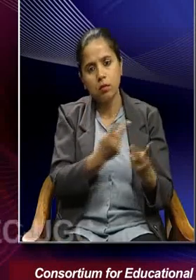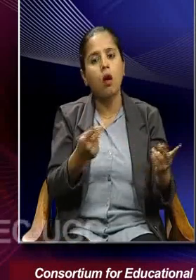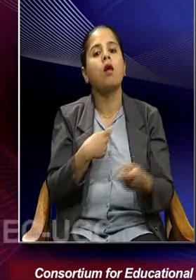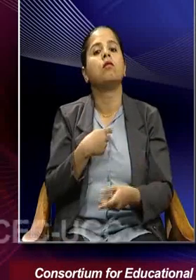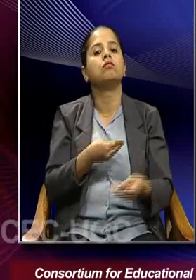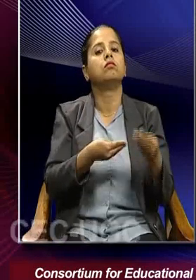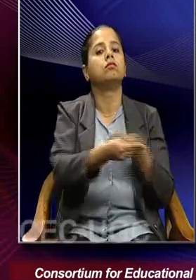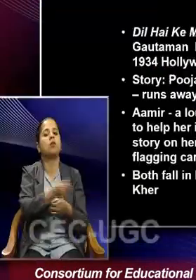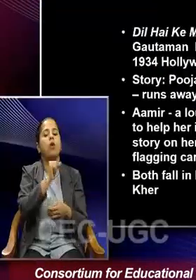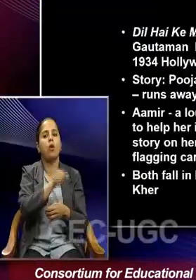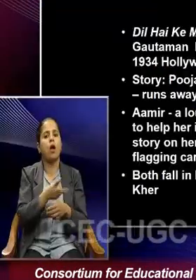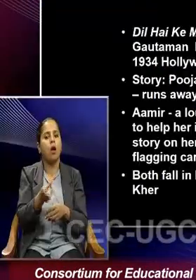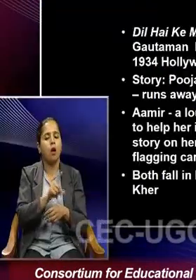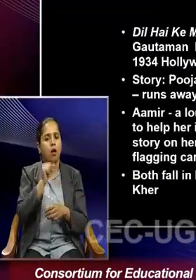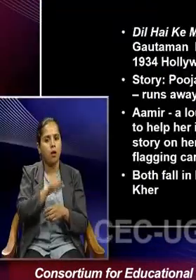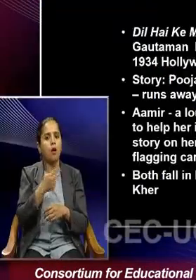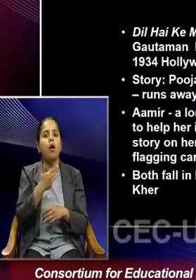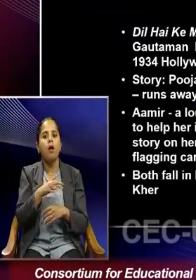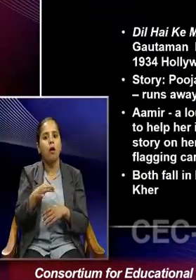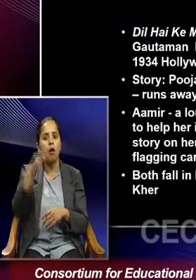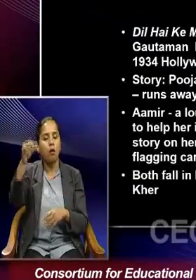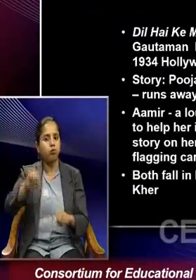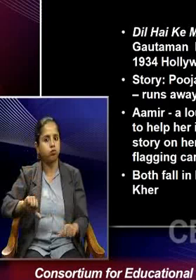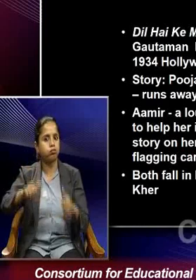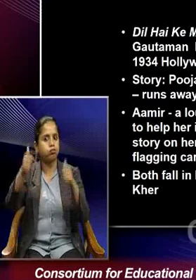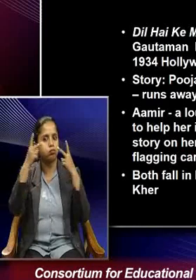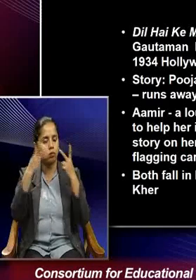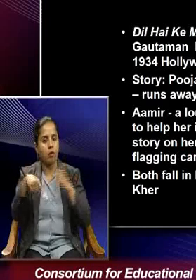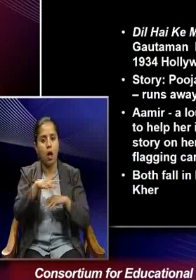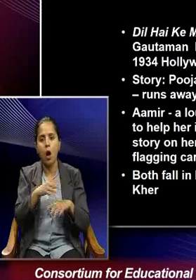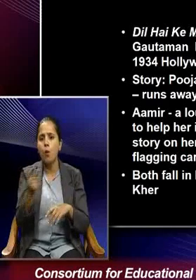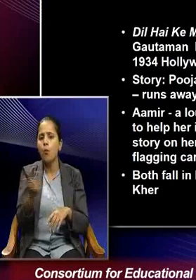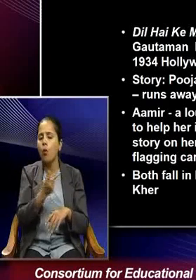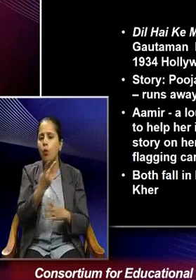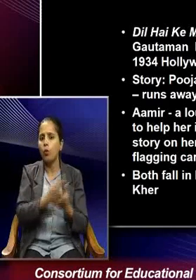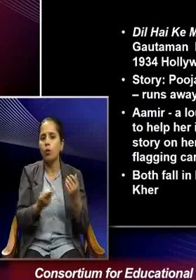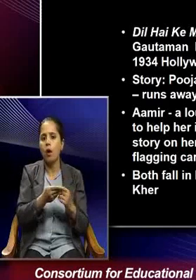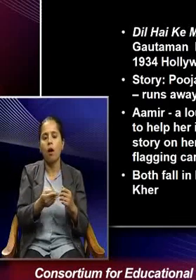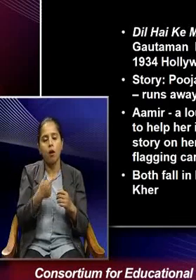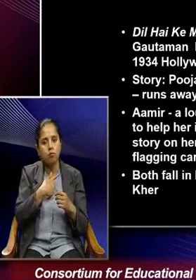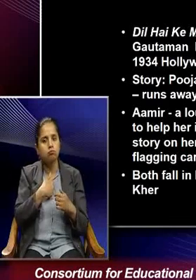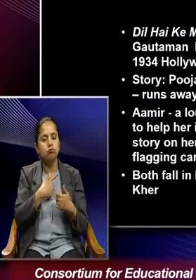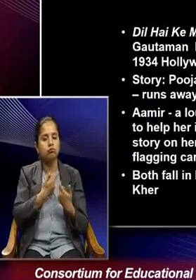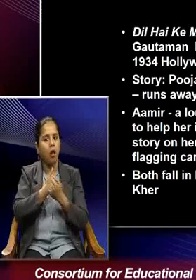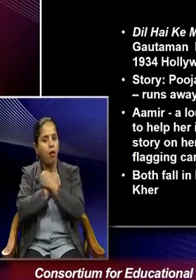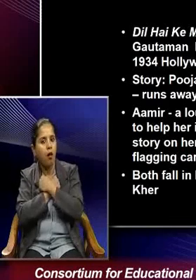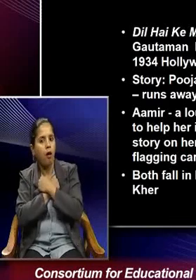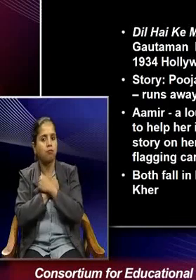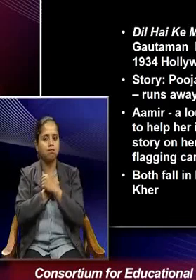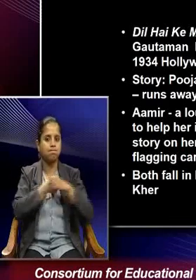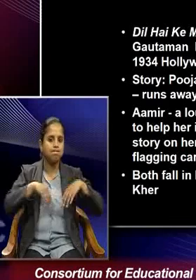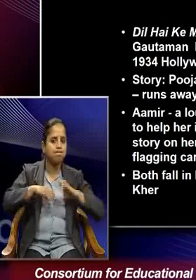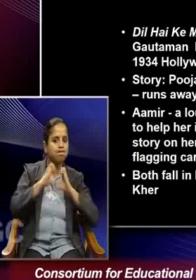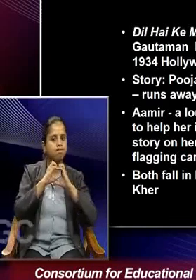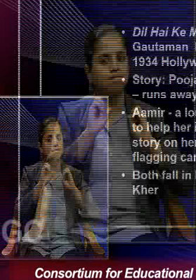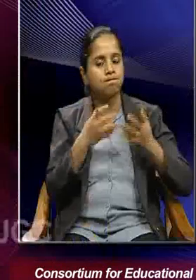would revive his flagging career. So we find that how both of them, they fall in love, and the kind of support